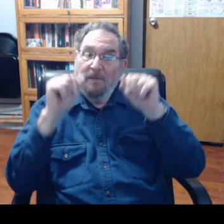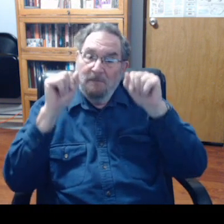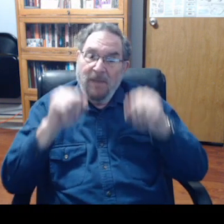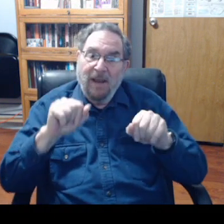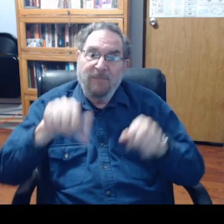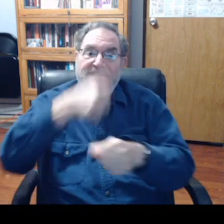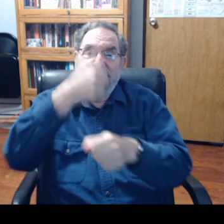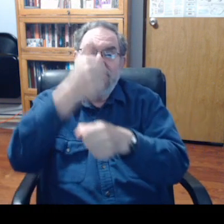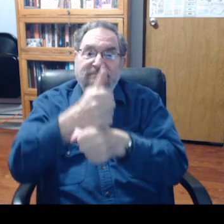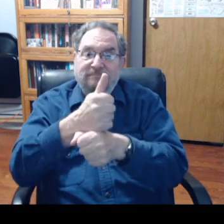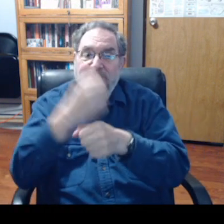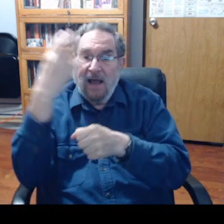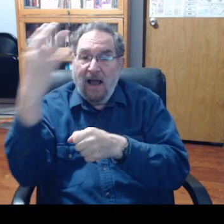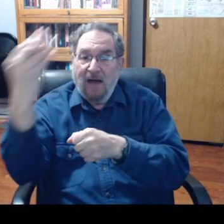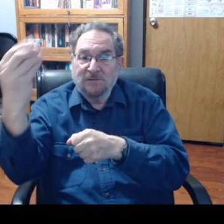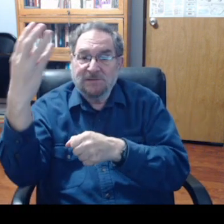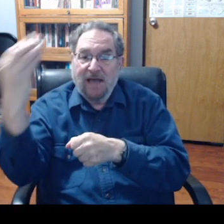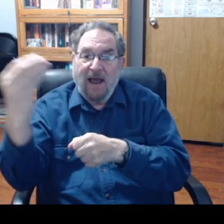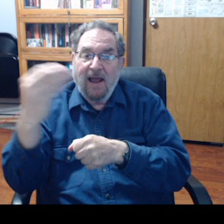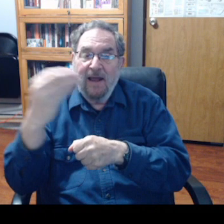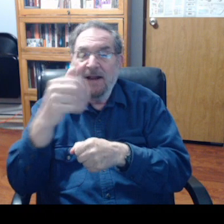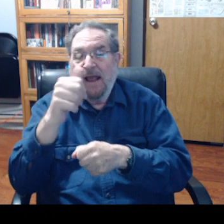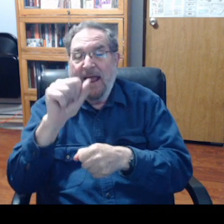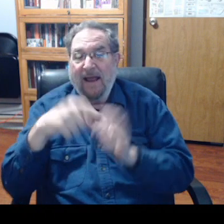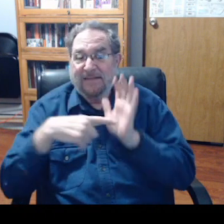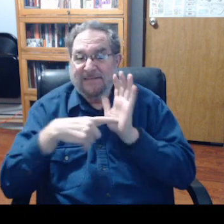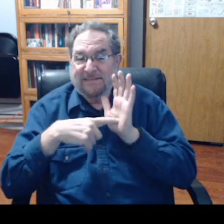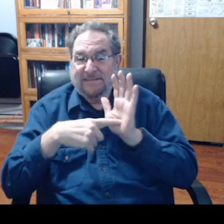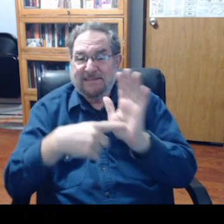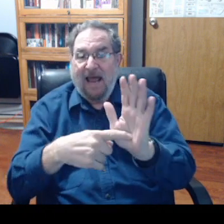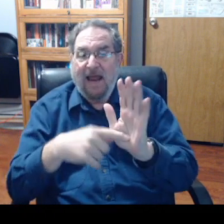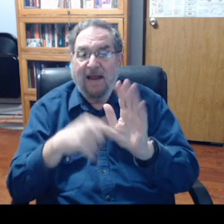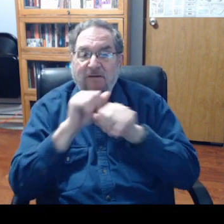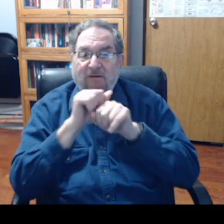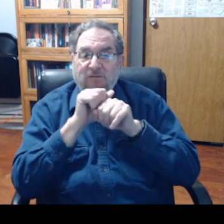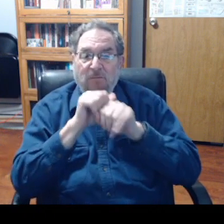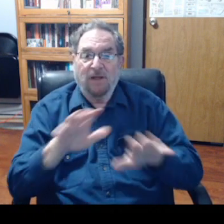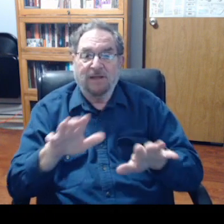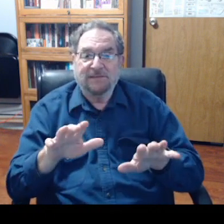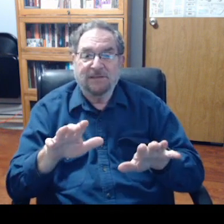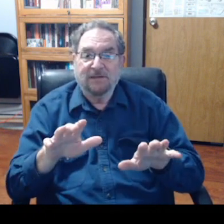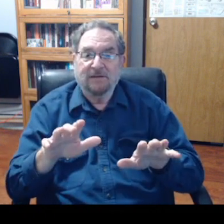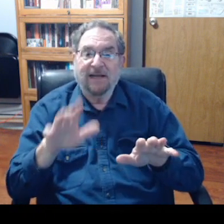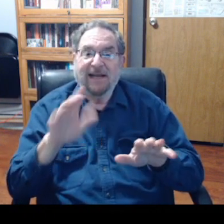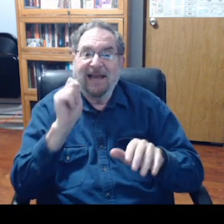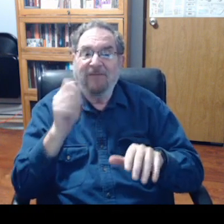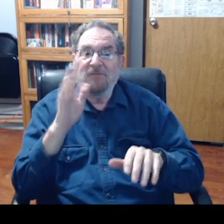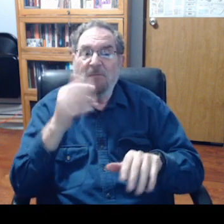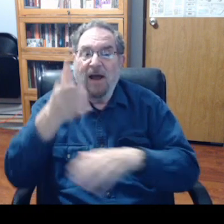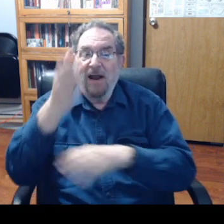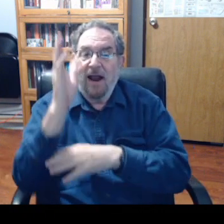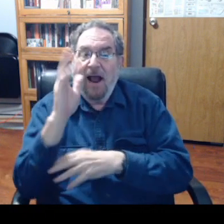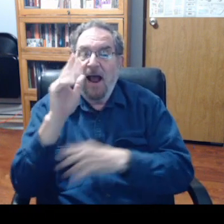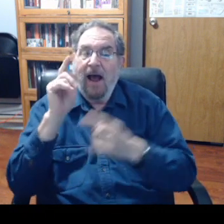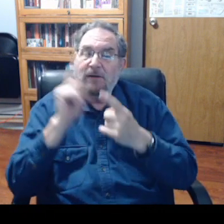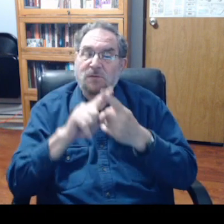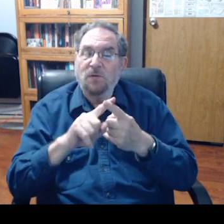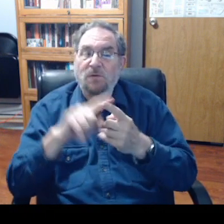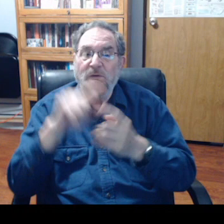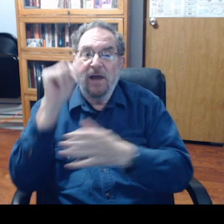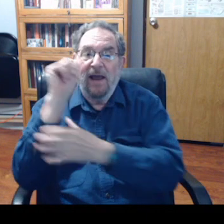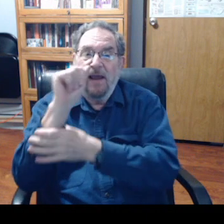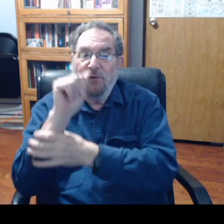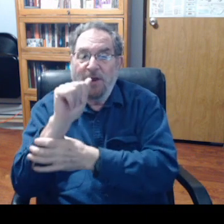Kippah may be outside as the sign of the blessing given by God